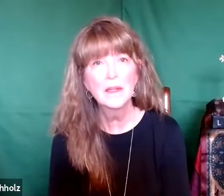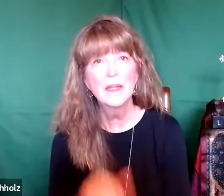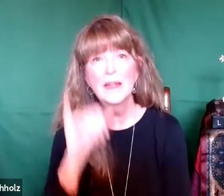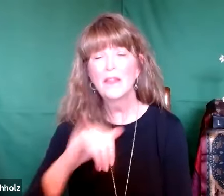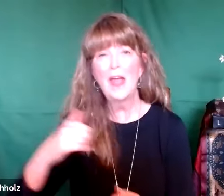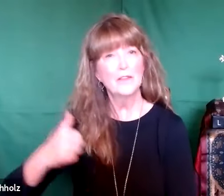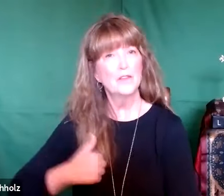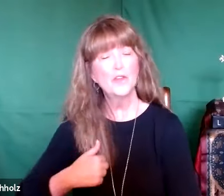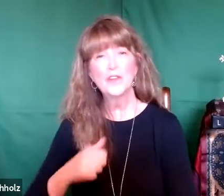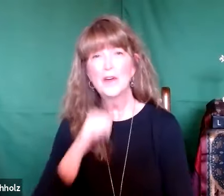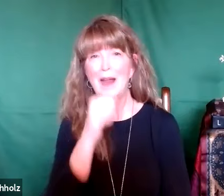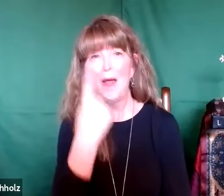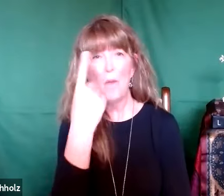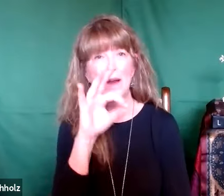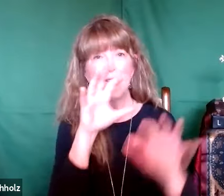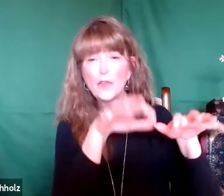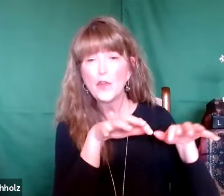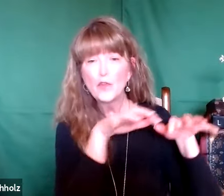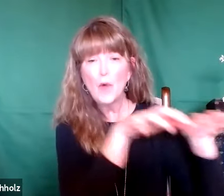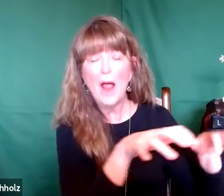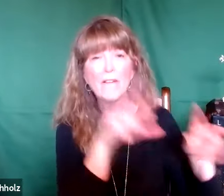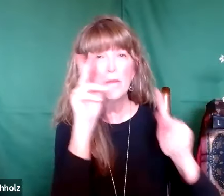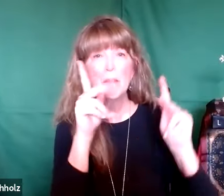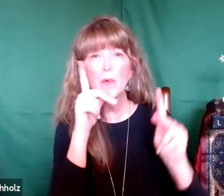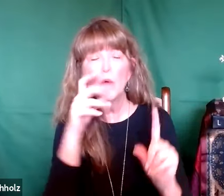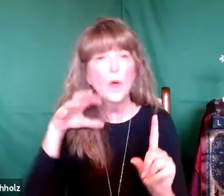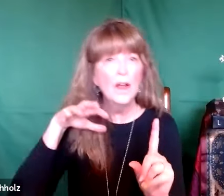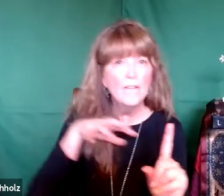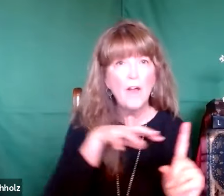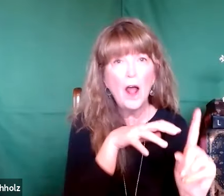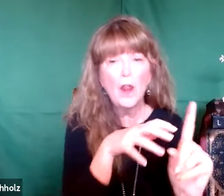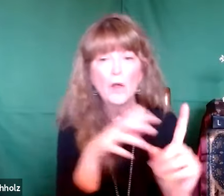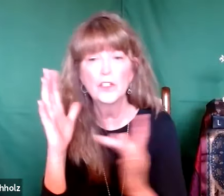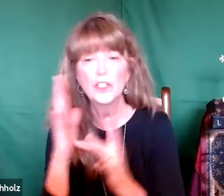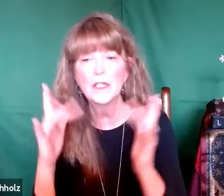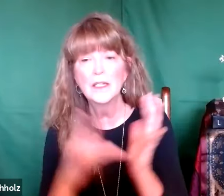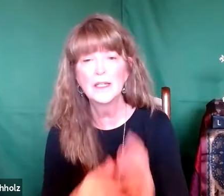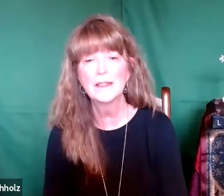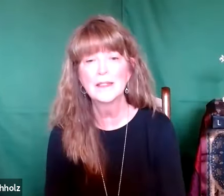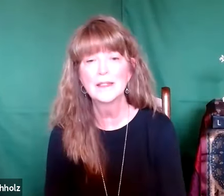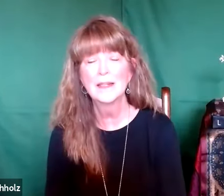And remember, this soldier was not one of the disciples. He wasn't one of the crowd, one of the folks who were following